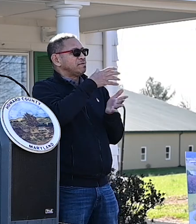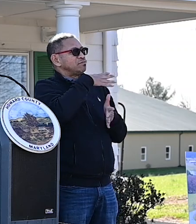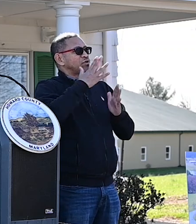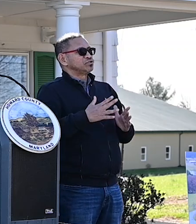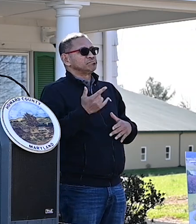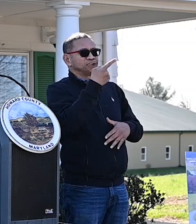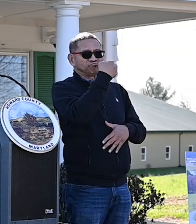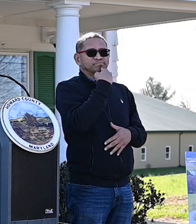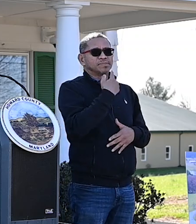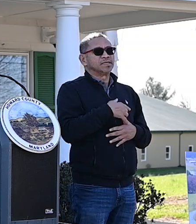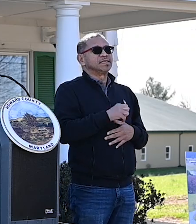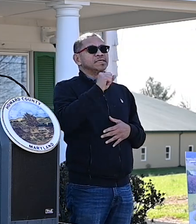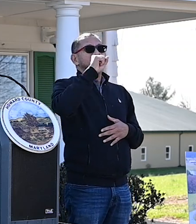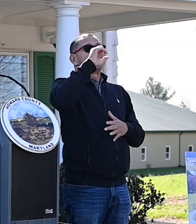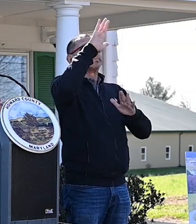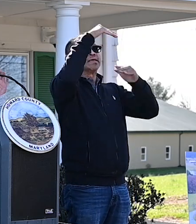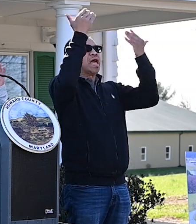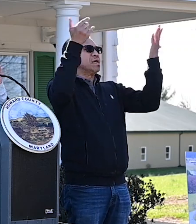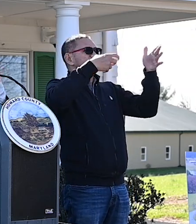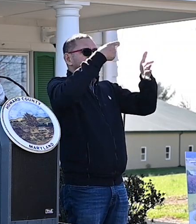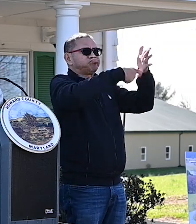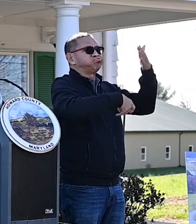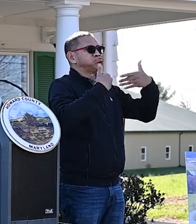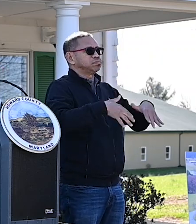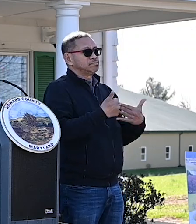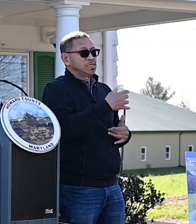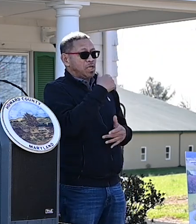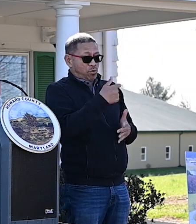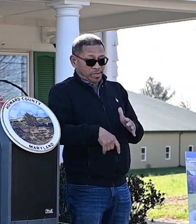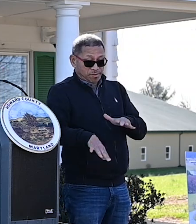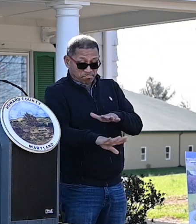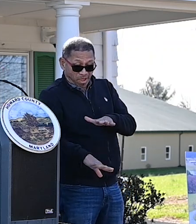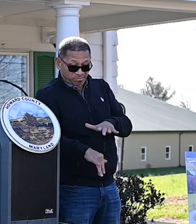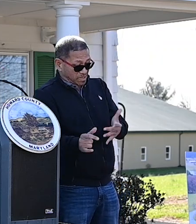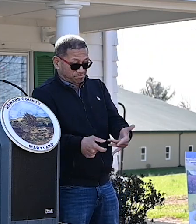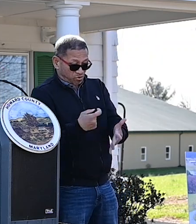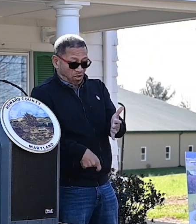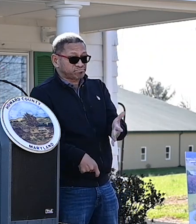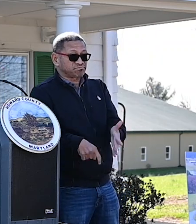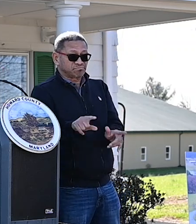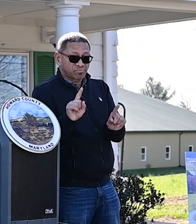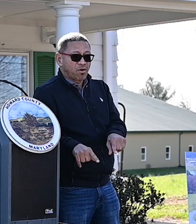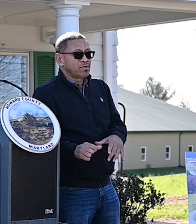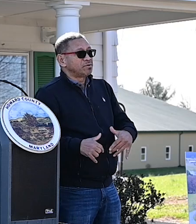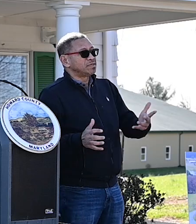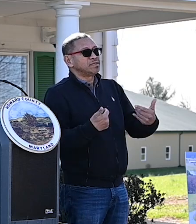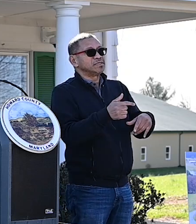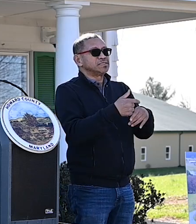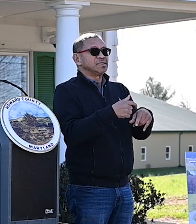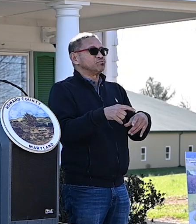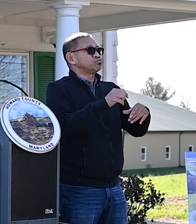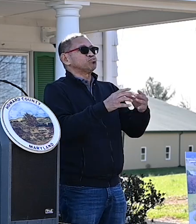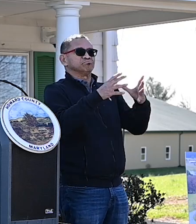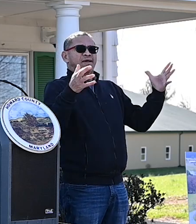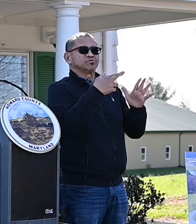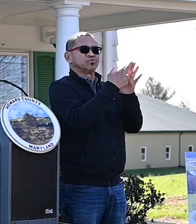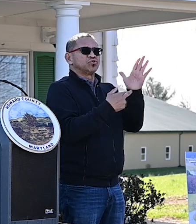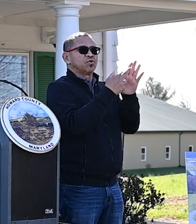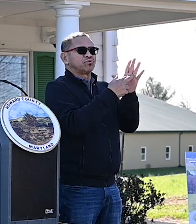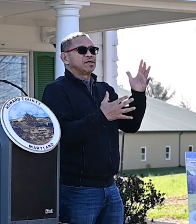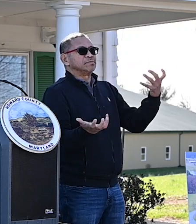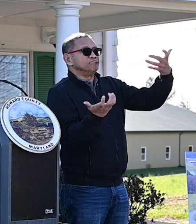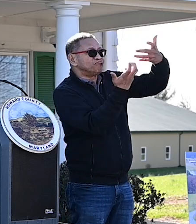Agriculture. Sky-high interest rates, coupled with rock-bottom commodity prices, paired with overregulation, married